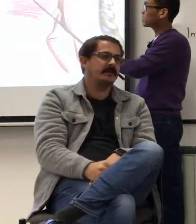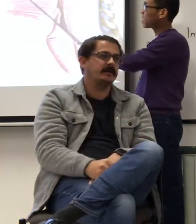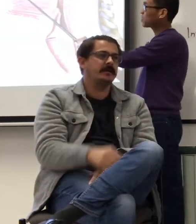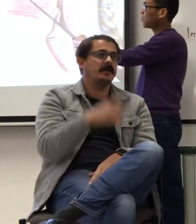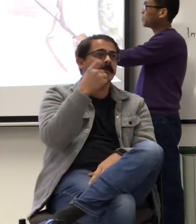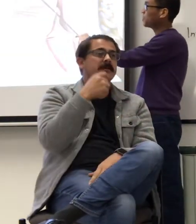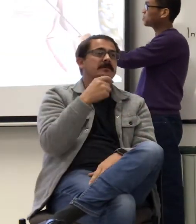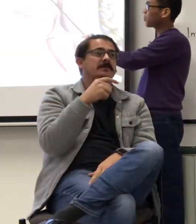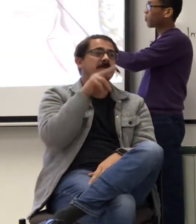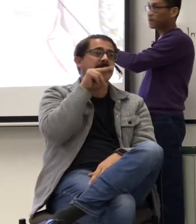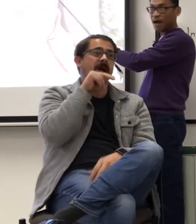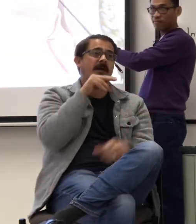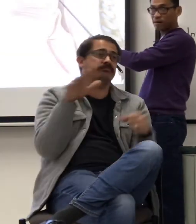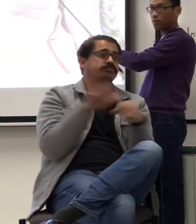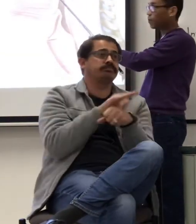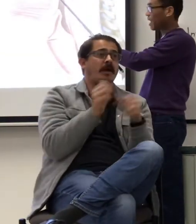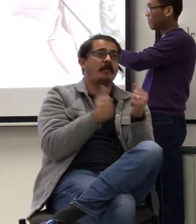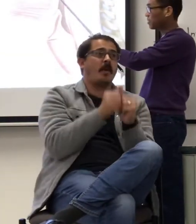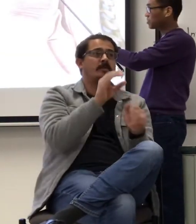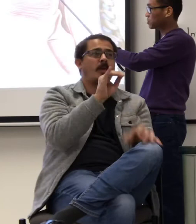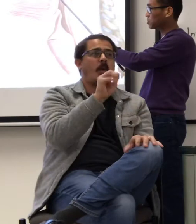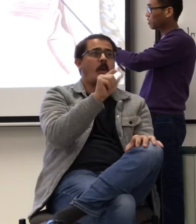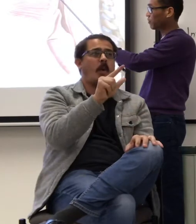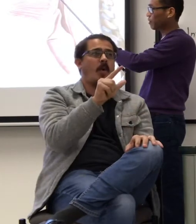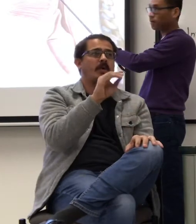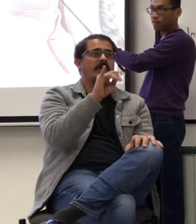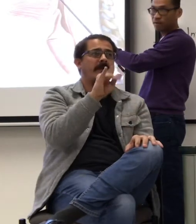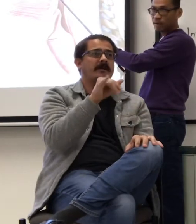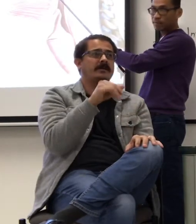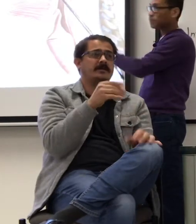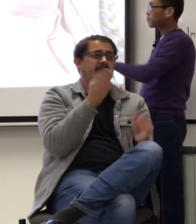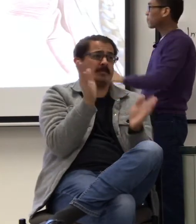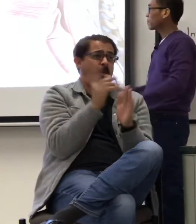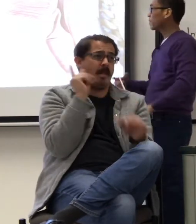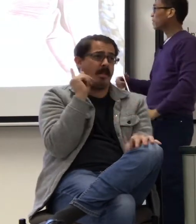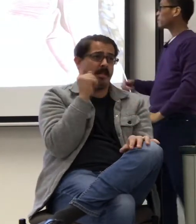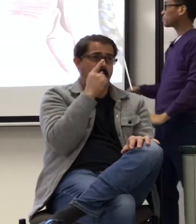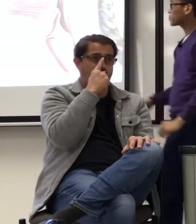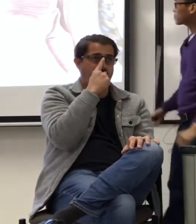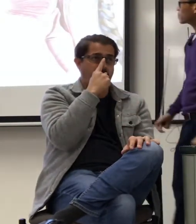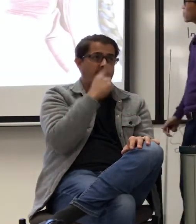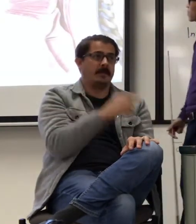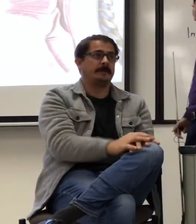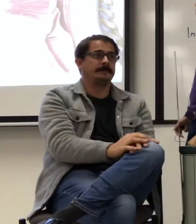the tongue does occupy most of the oral cavity. The oral cavity is just a sliver here.